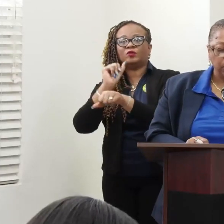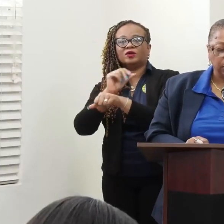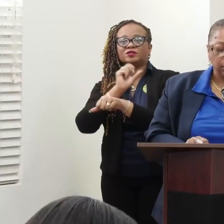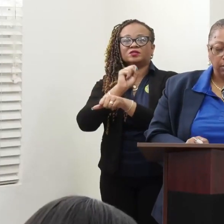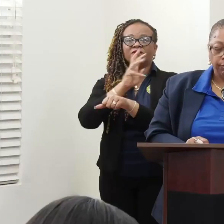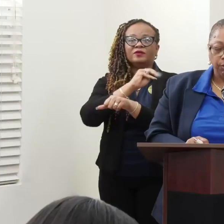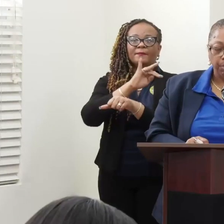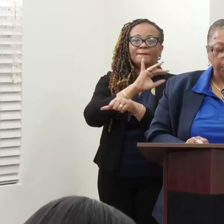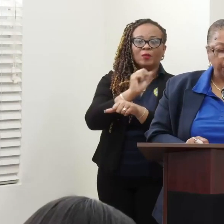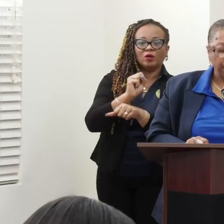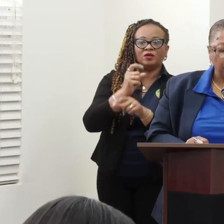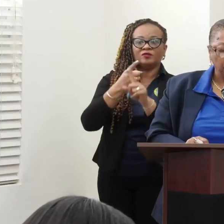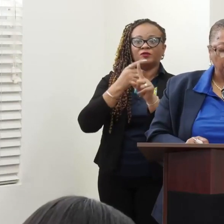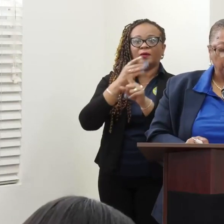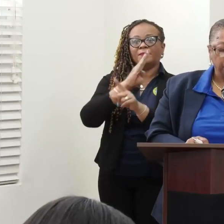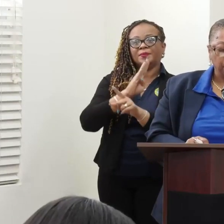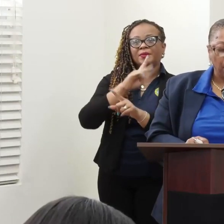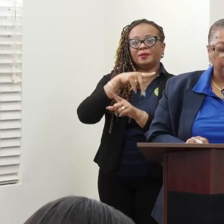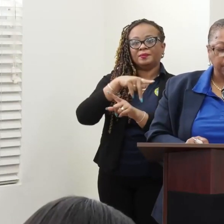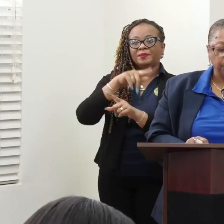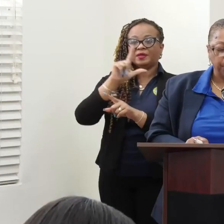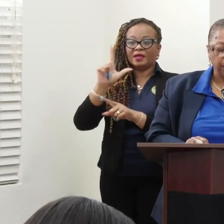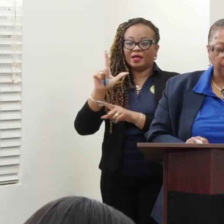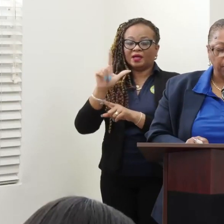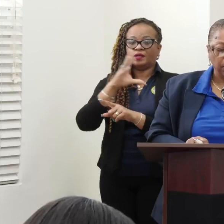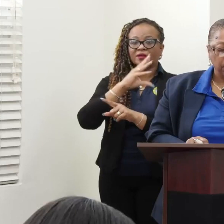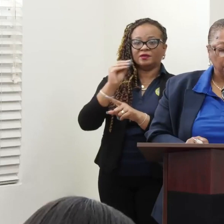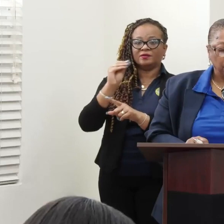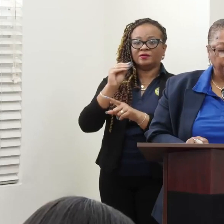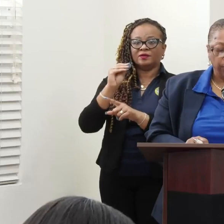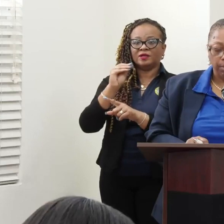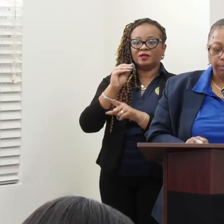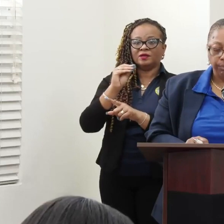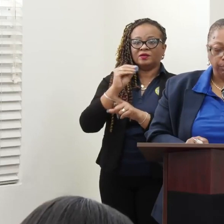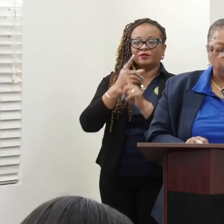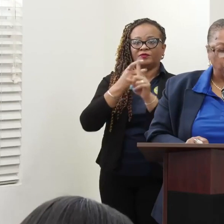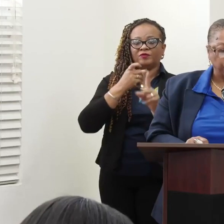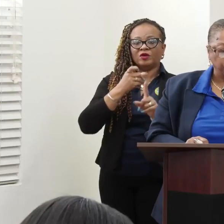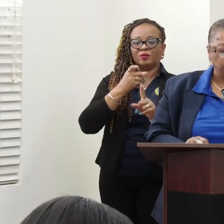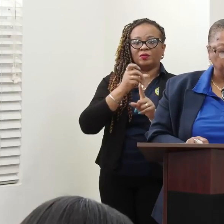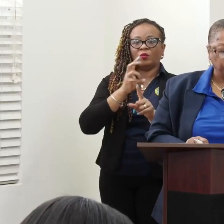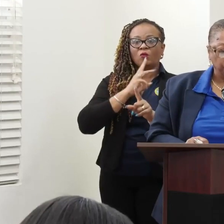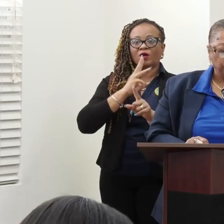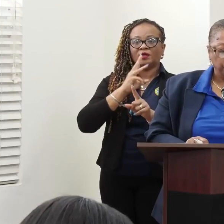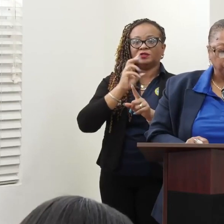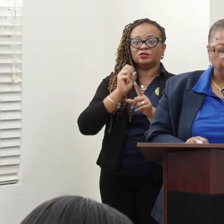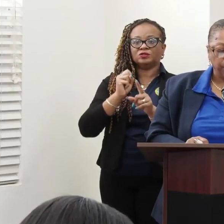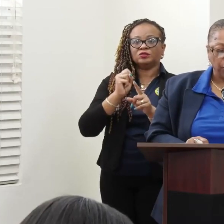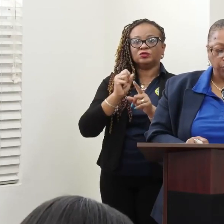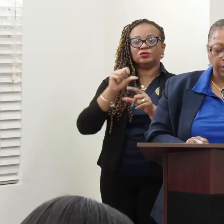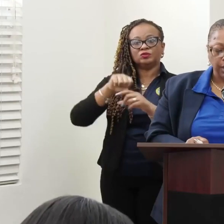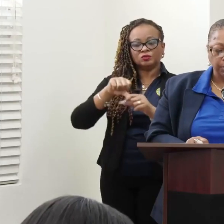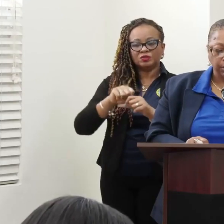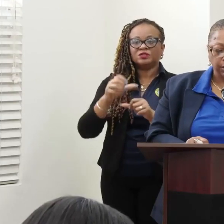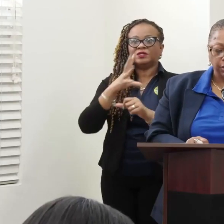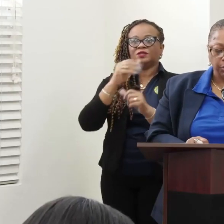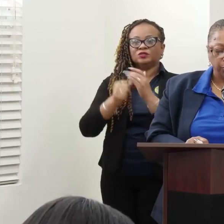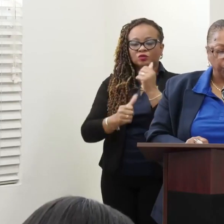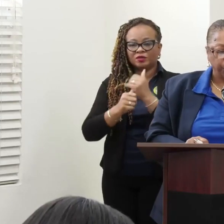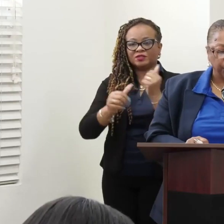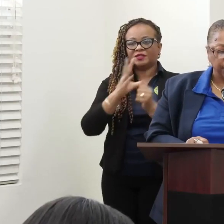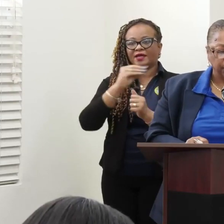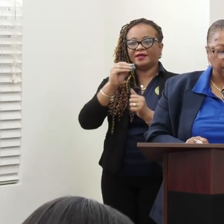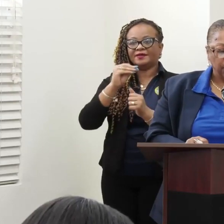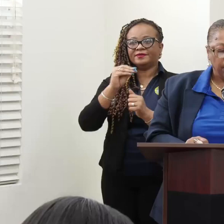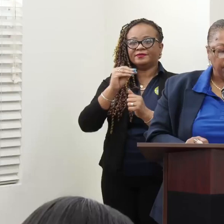Sterling Moss from BPL, Mr. Arlington Bethel from Water and Sewage, Mr. Shivago Dames, Assistant